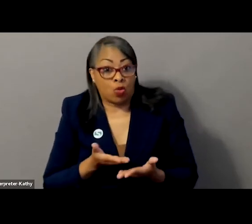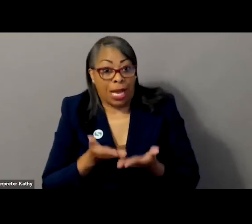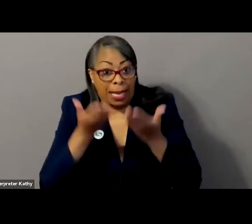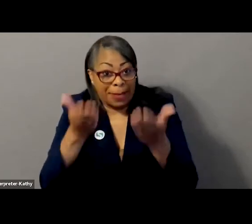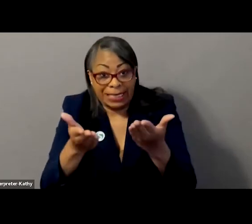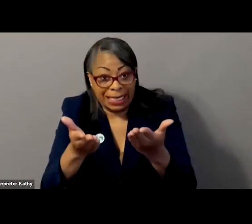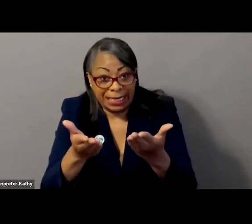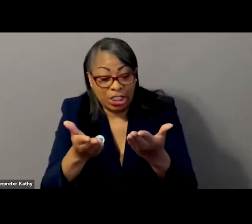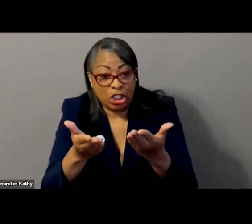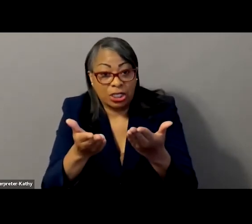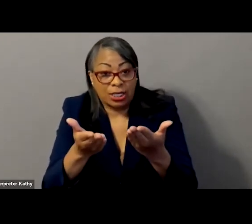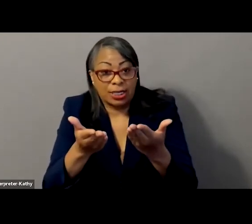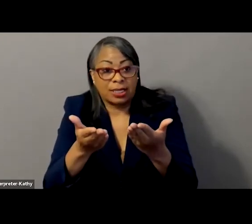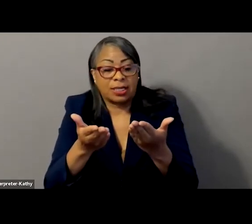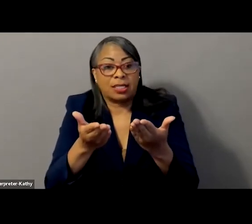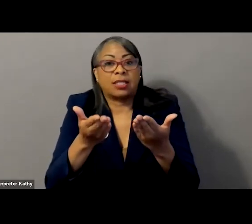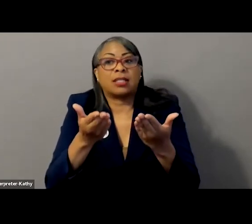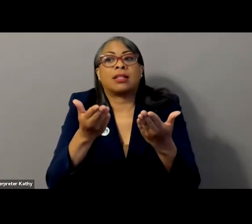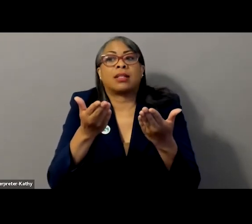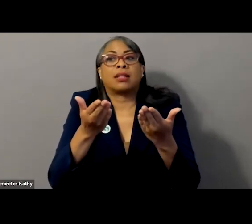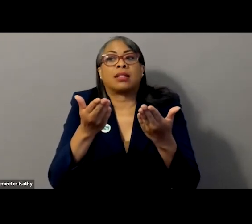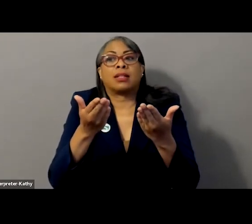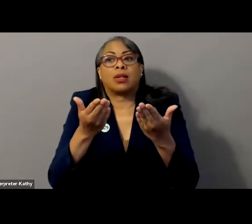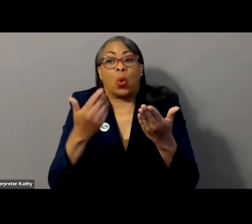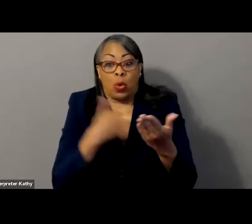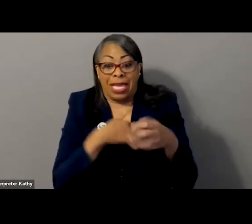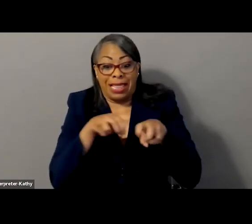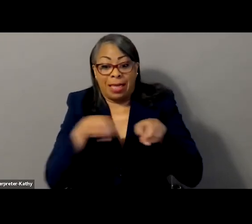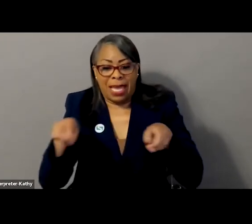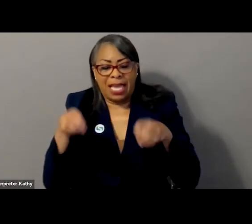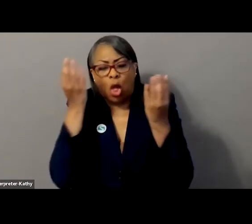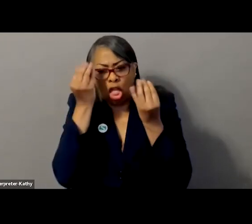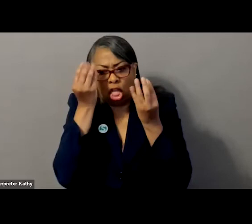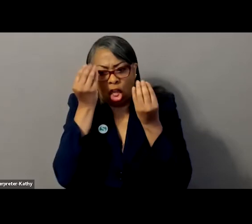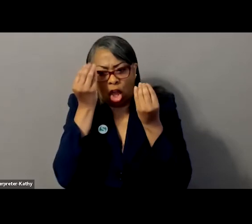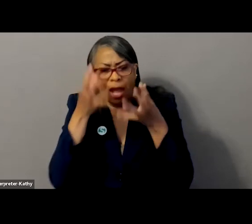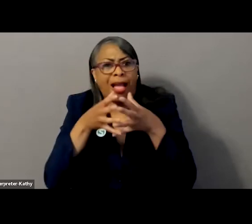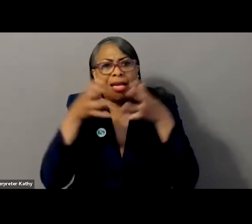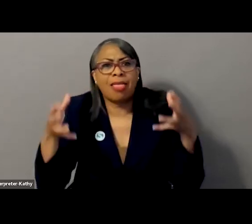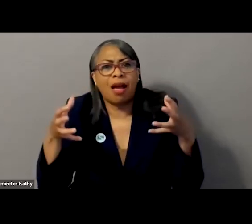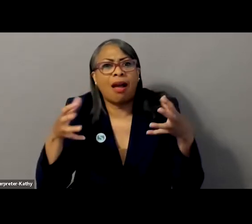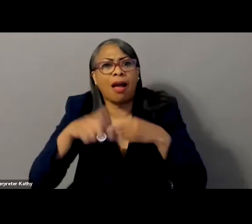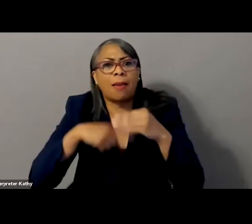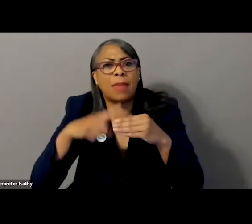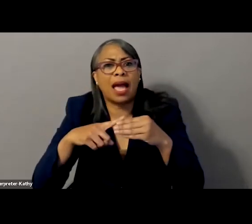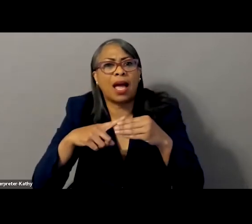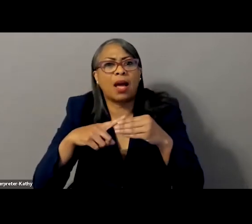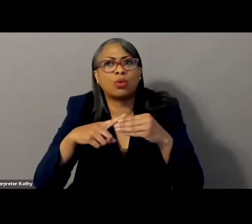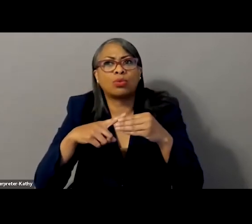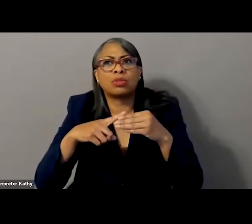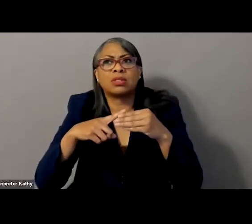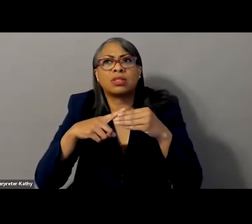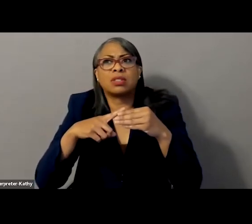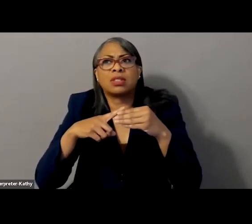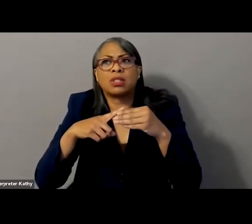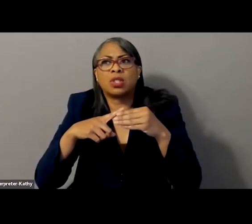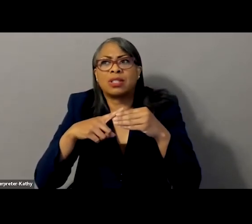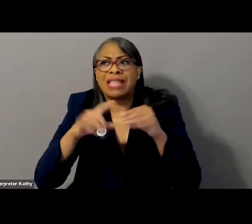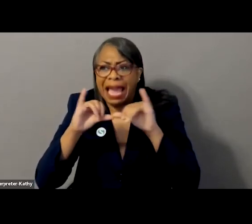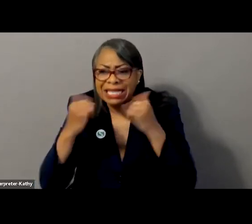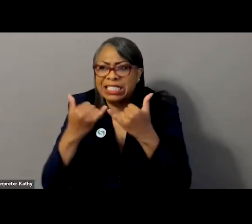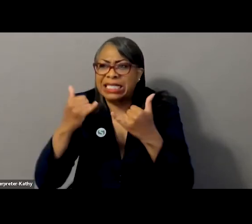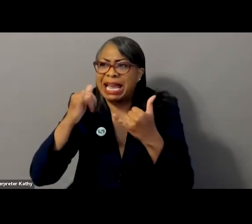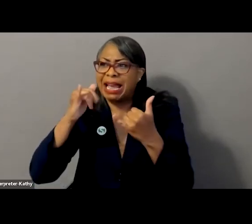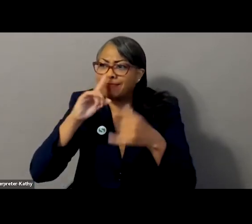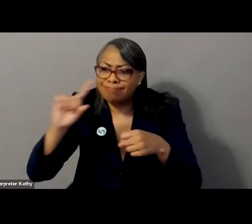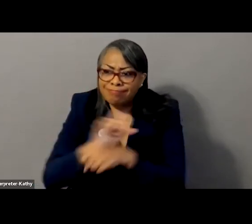we thought a lot about what we really meant the agency was going to have to do in order to realize